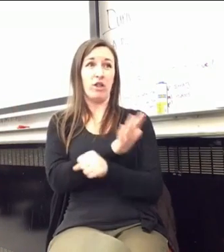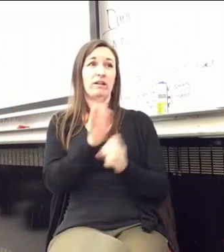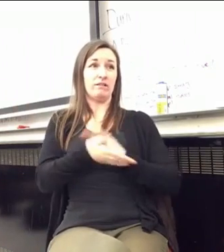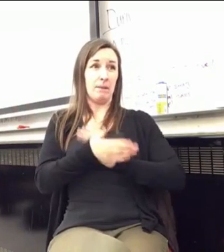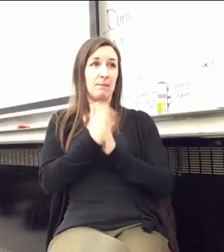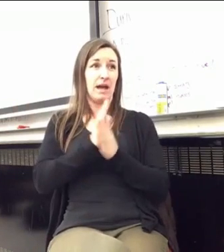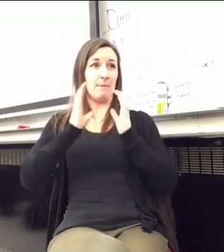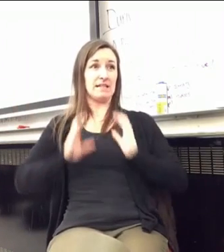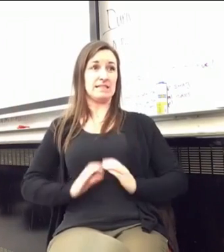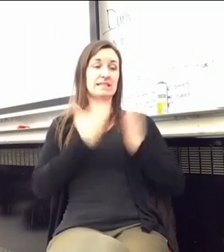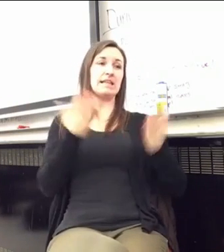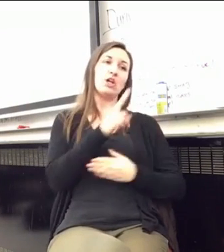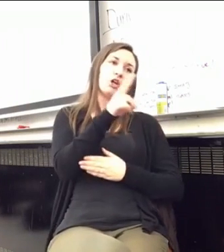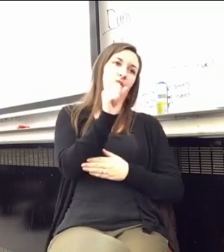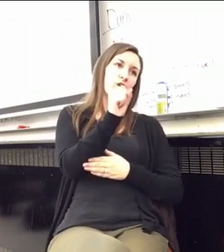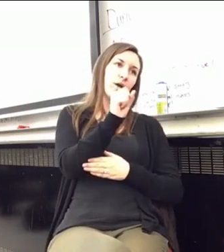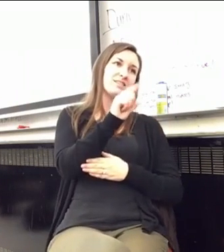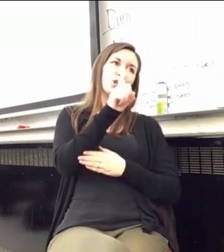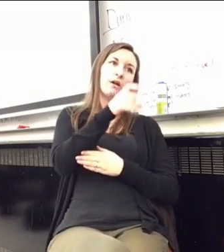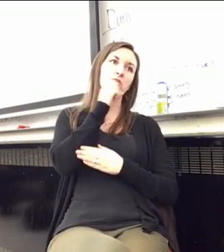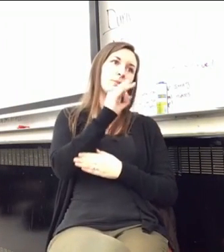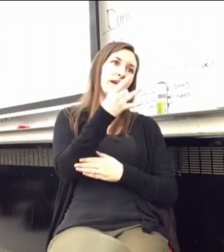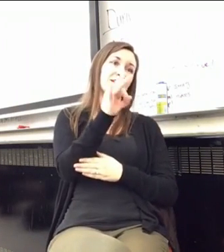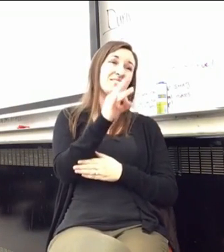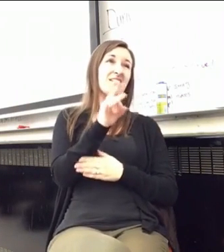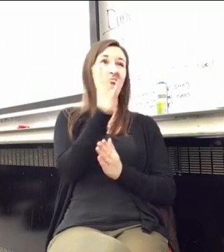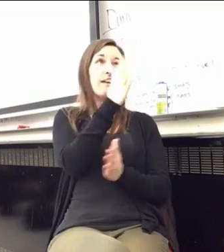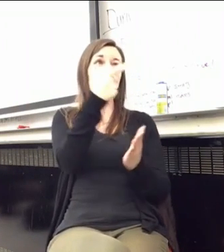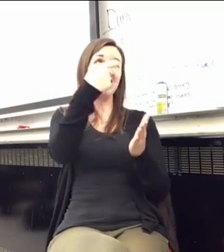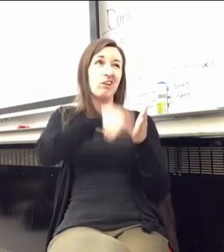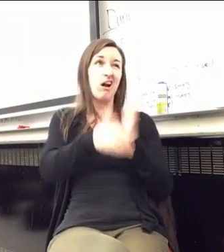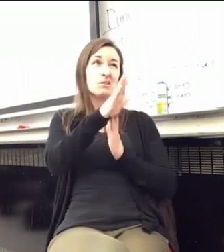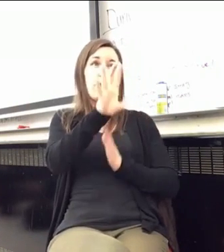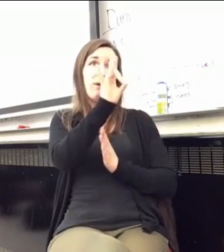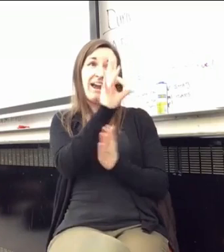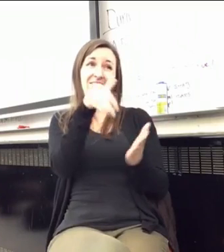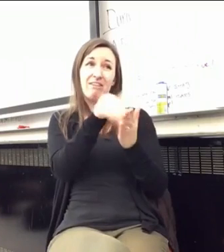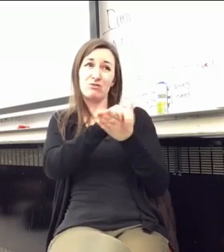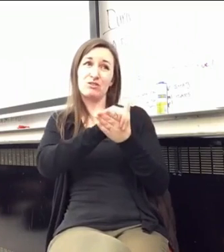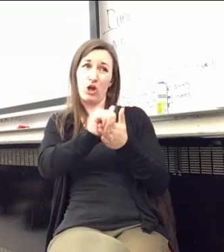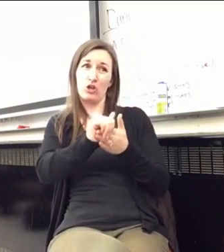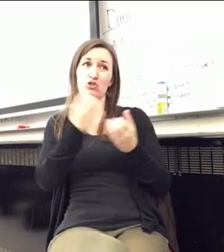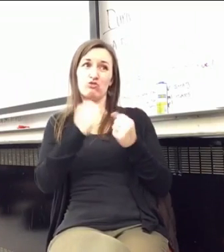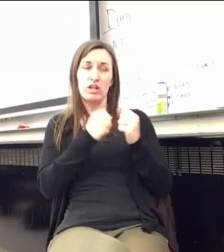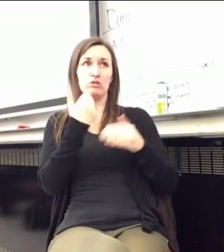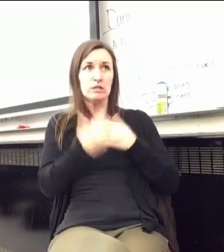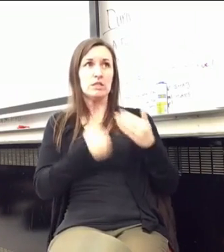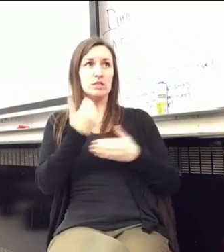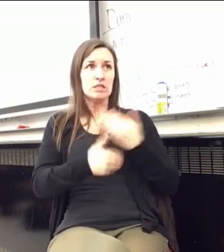a citizen, and it's about an $8,000 cost. Now, I